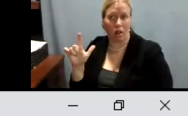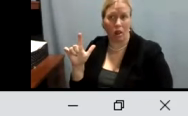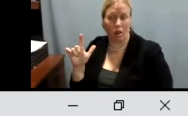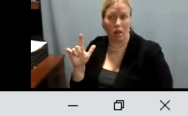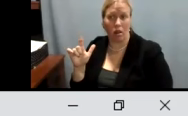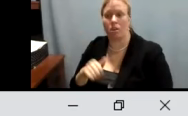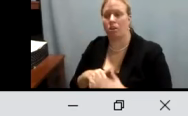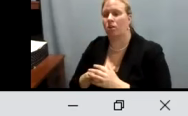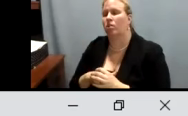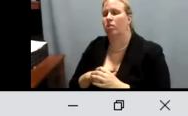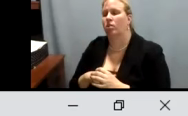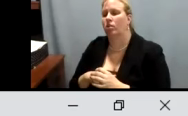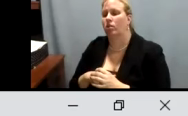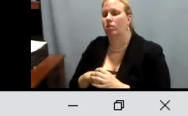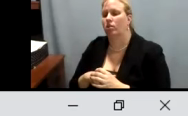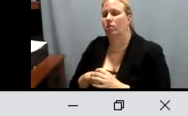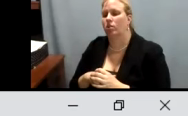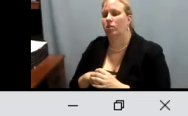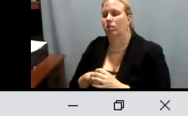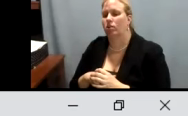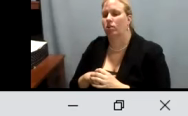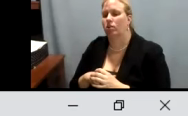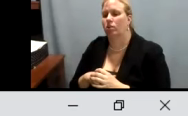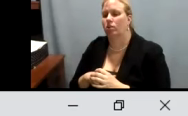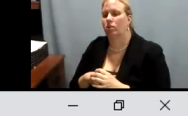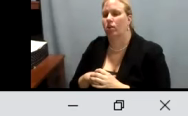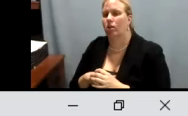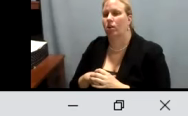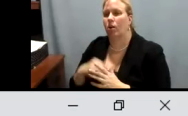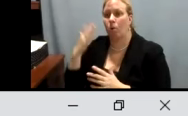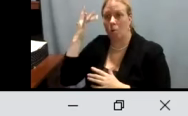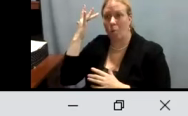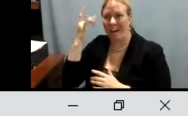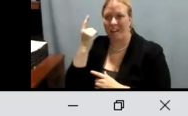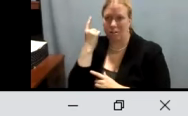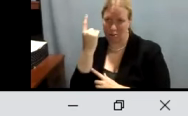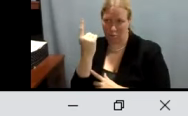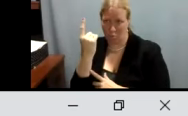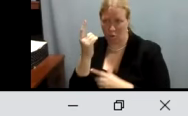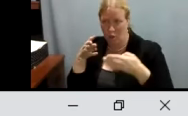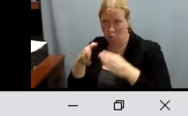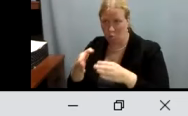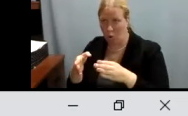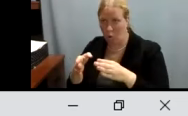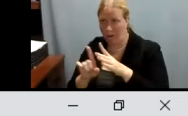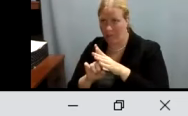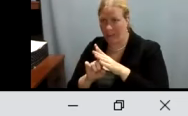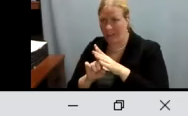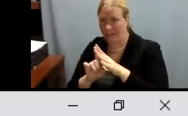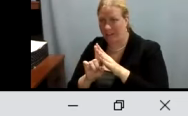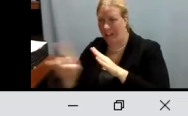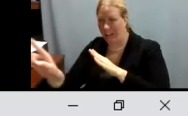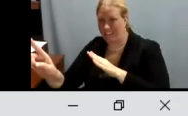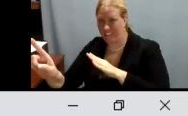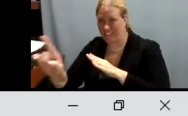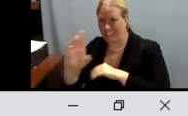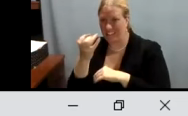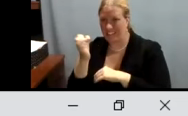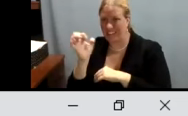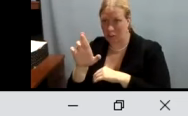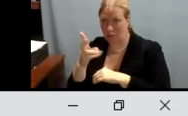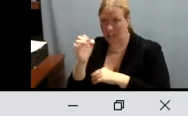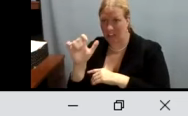that has been on the fact that there's only one road that exits Cedar Hill. So,